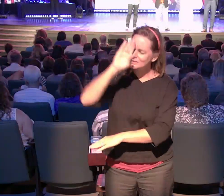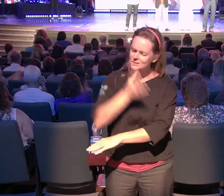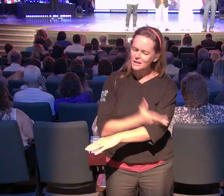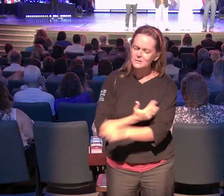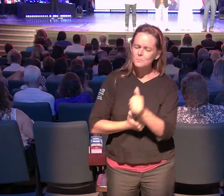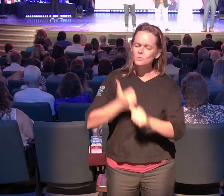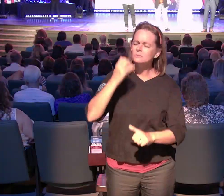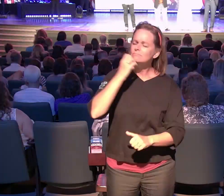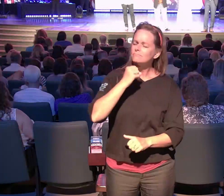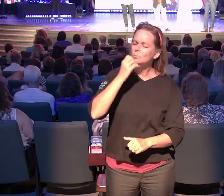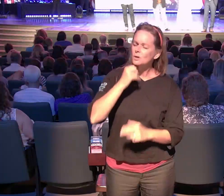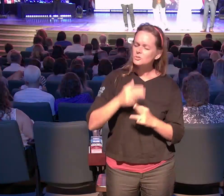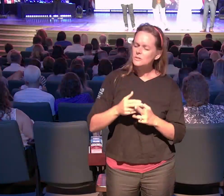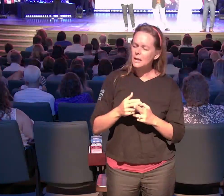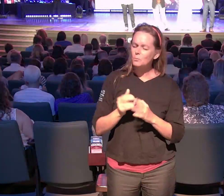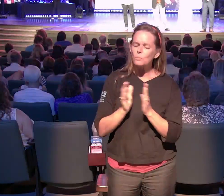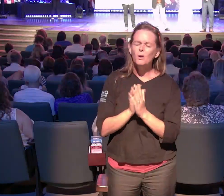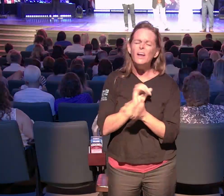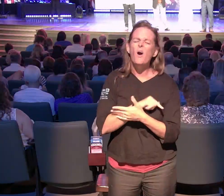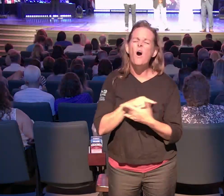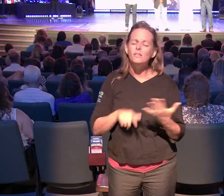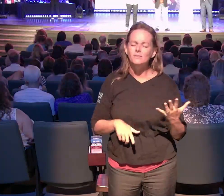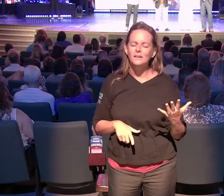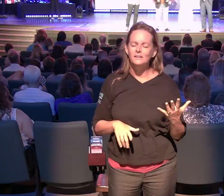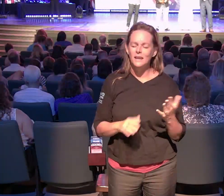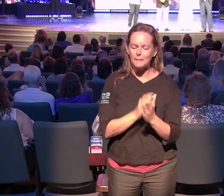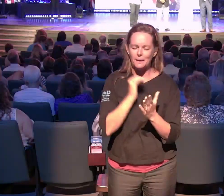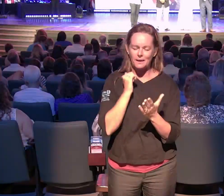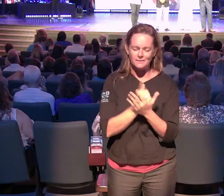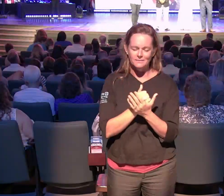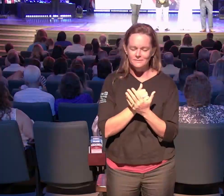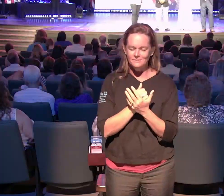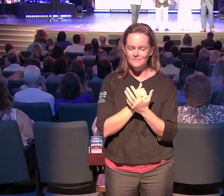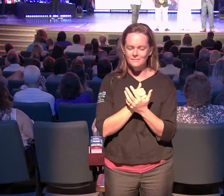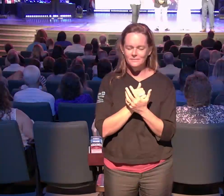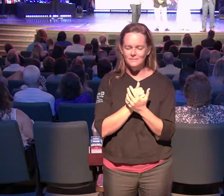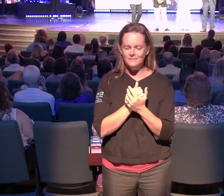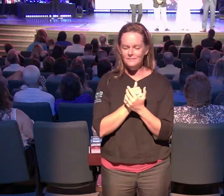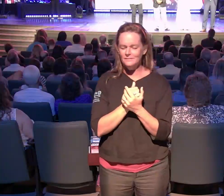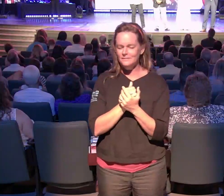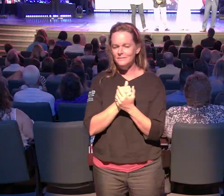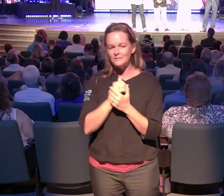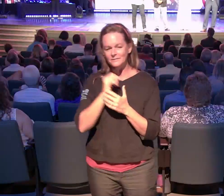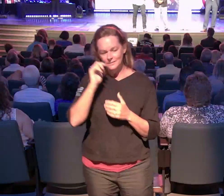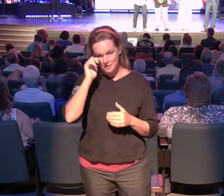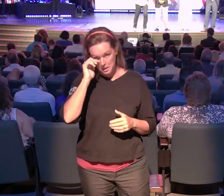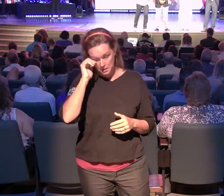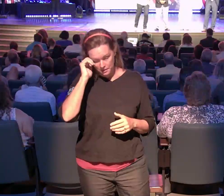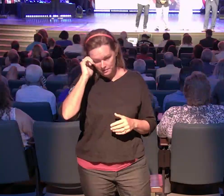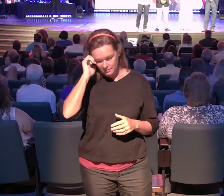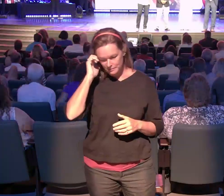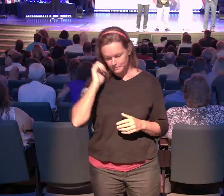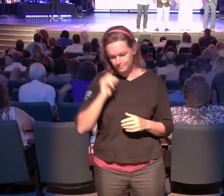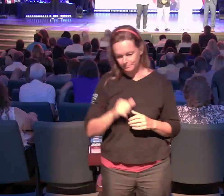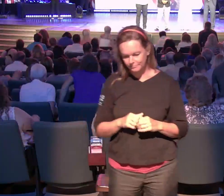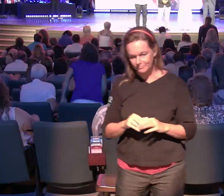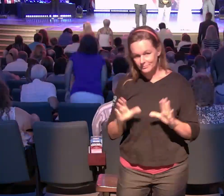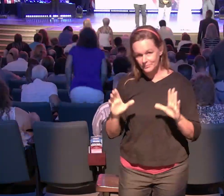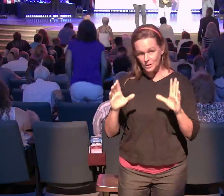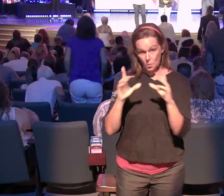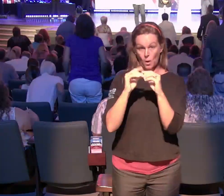most precious name we pray all of this, amen. Church, I'm gonna invite you to stand for one final prayer